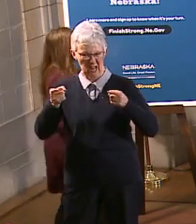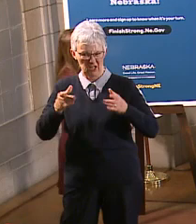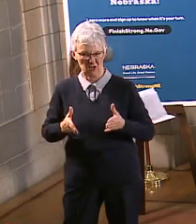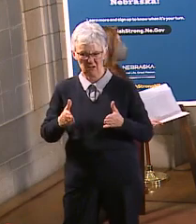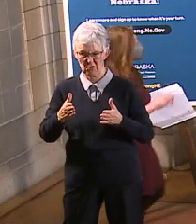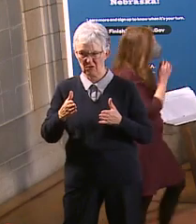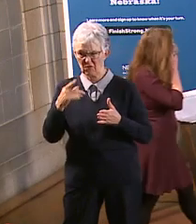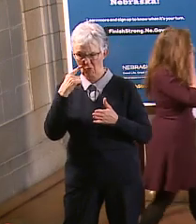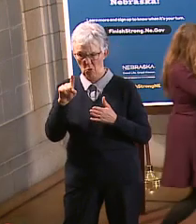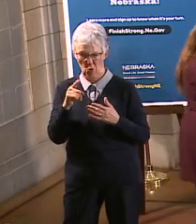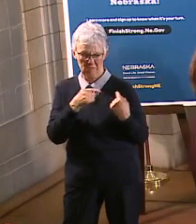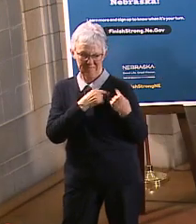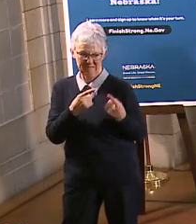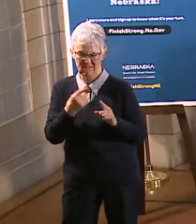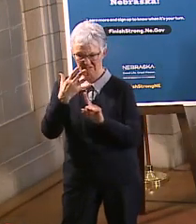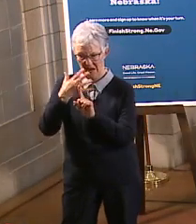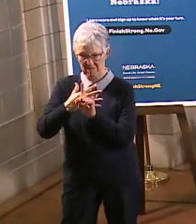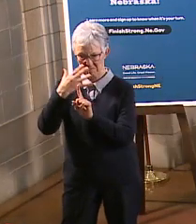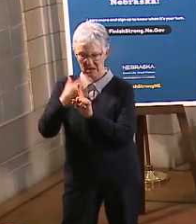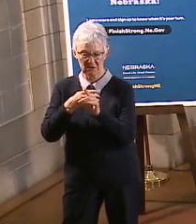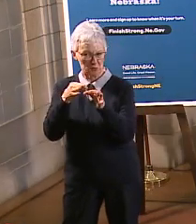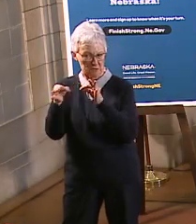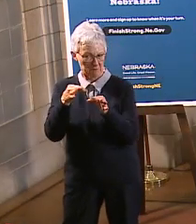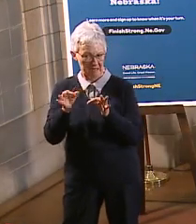5 months. So please tell us a little about this program.